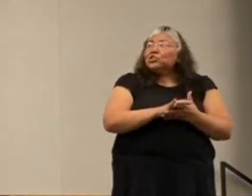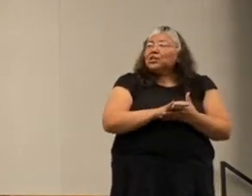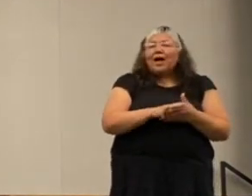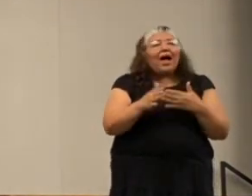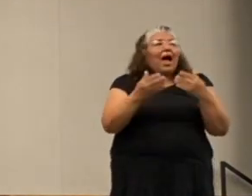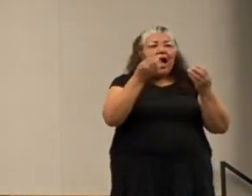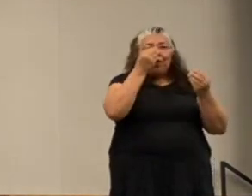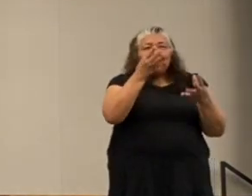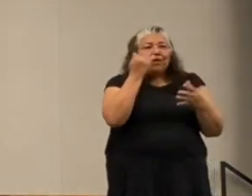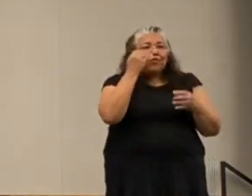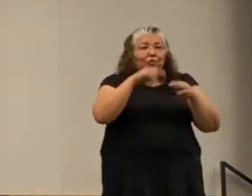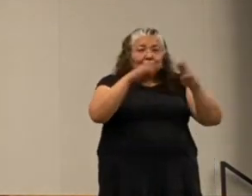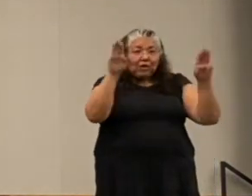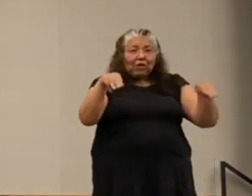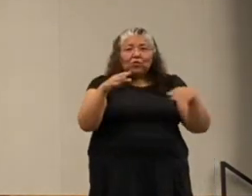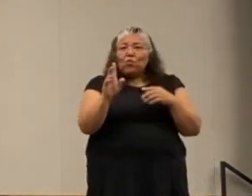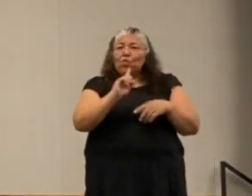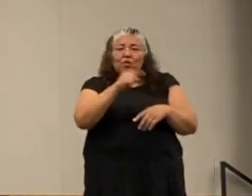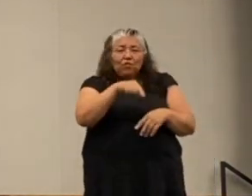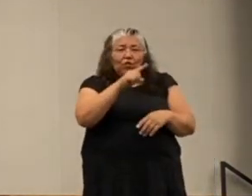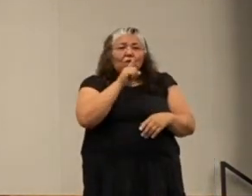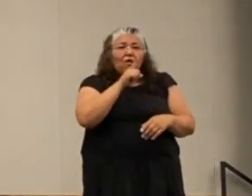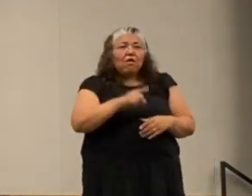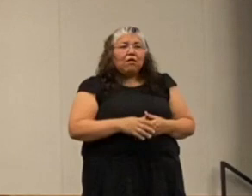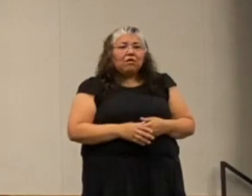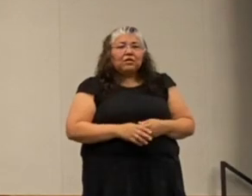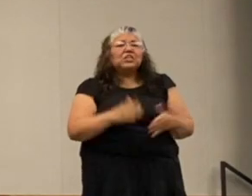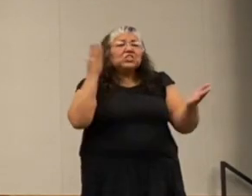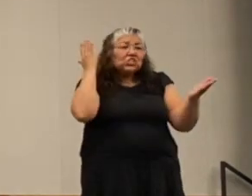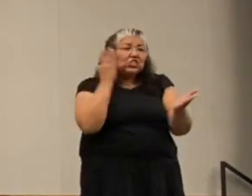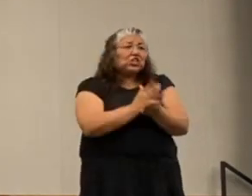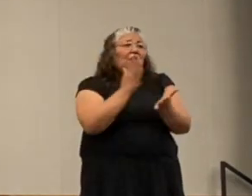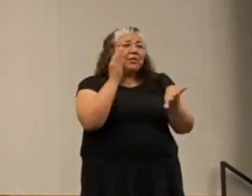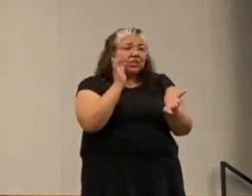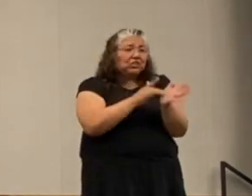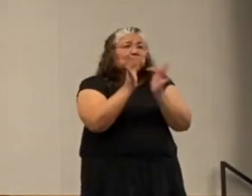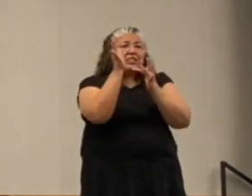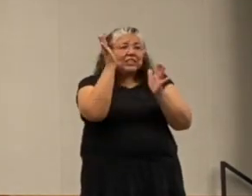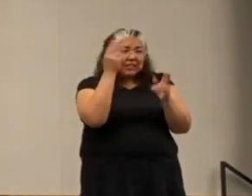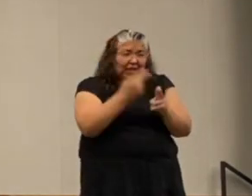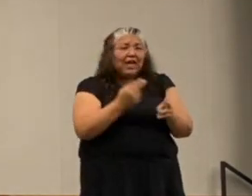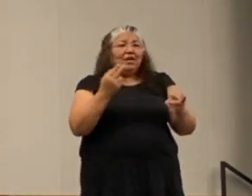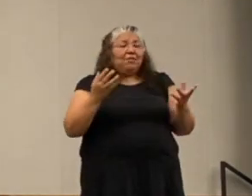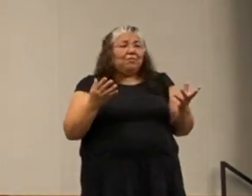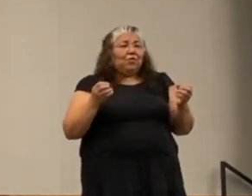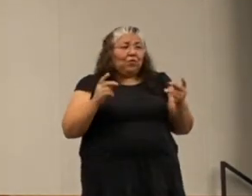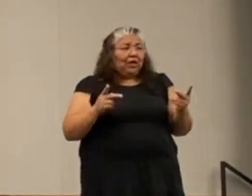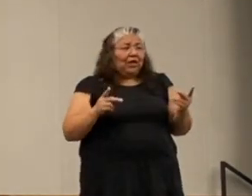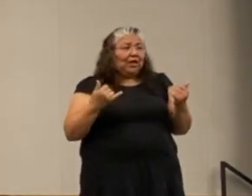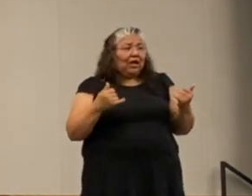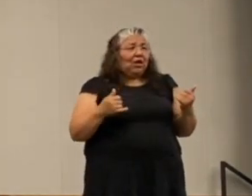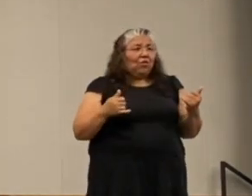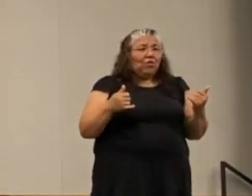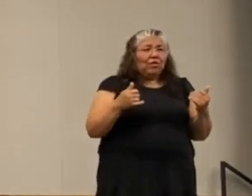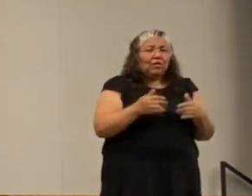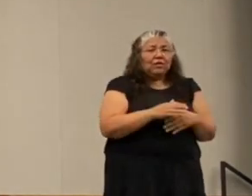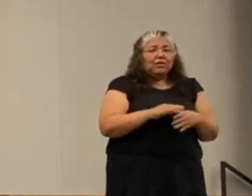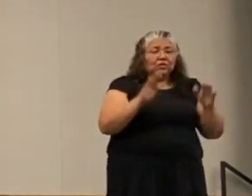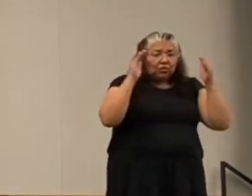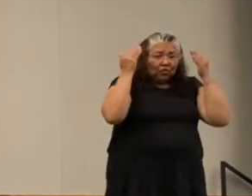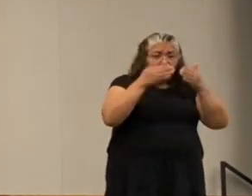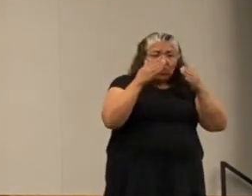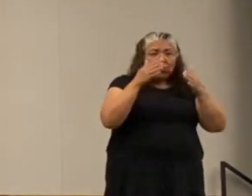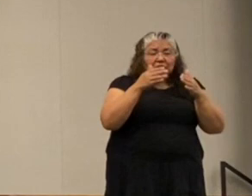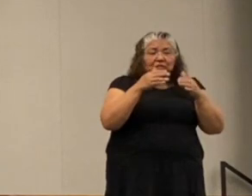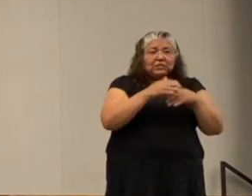don't care if you're at McDonald's. I don't care wherever you are. Man, stop it in Jesus' name, right? Just pray it out and turn your focus